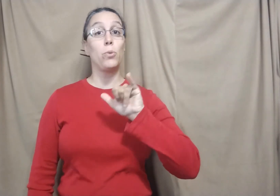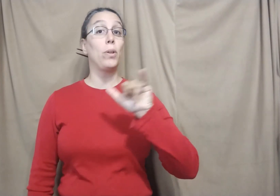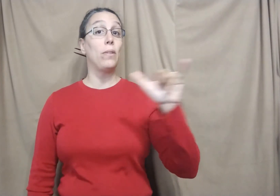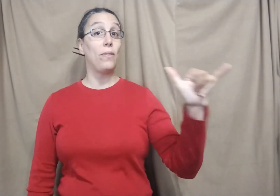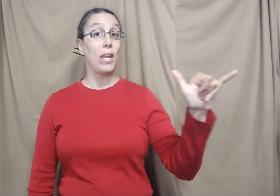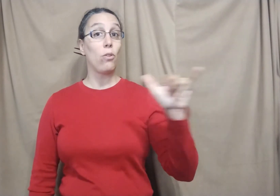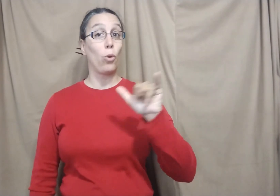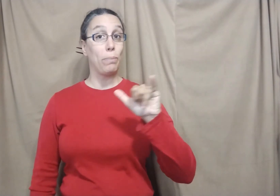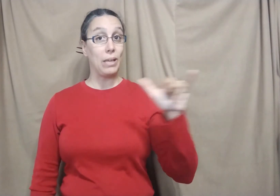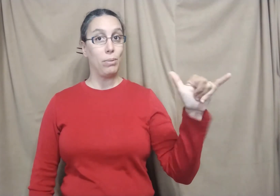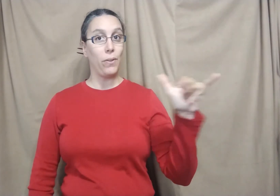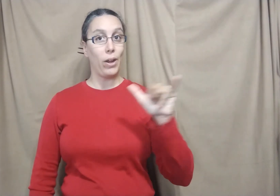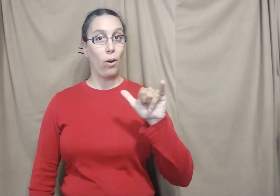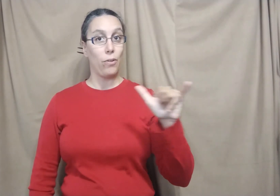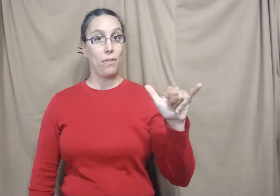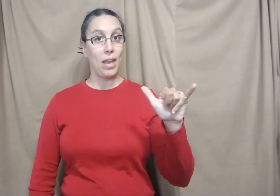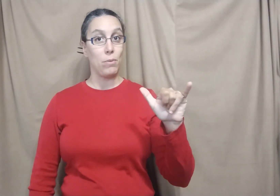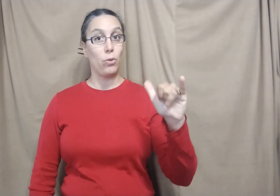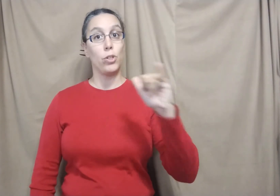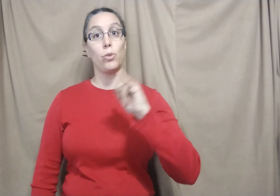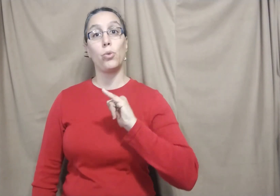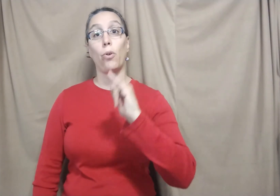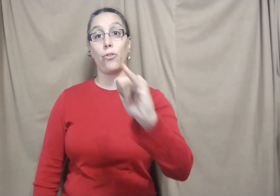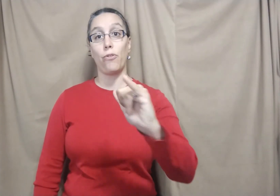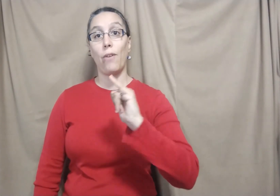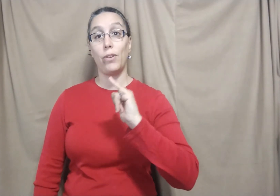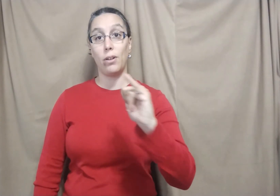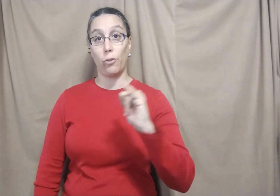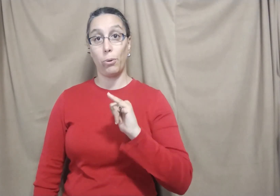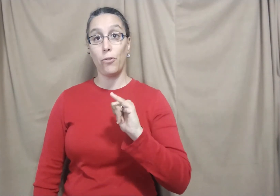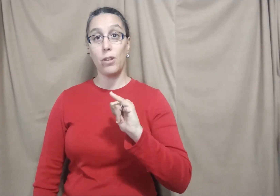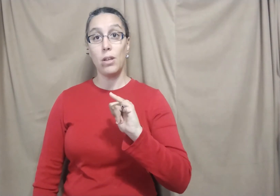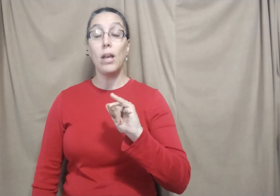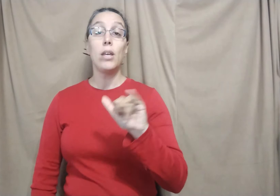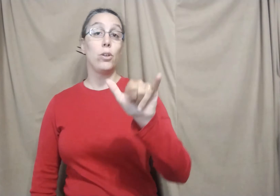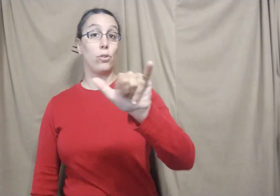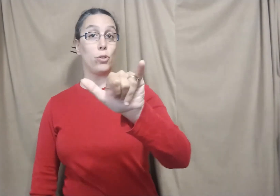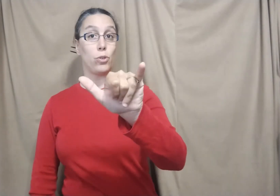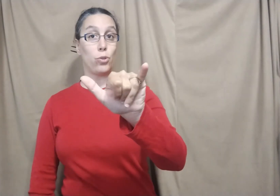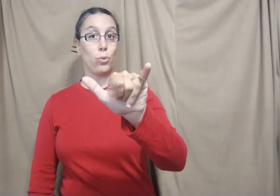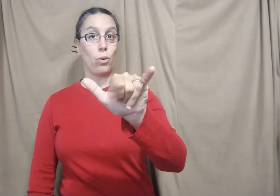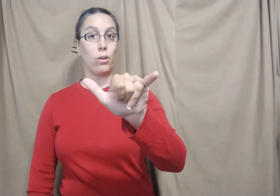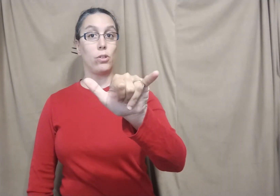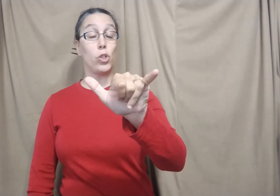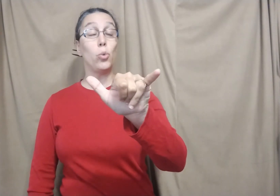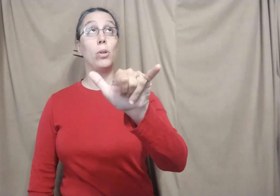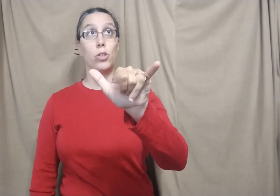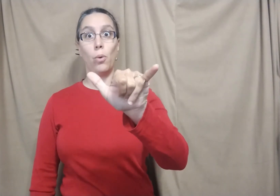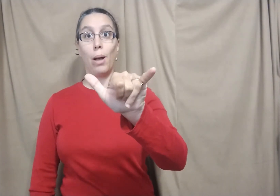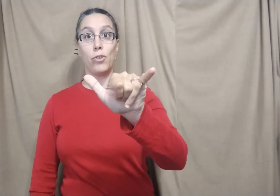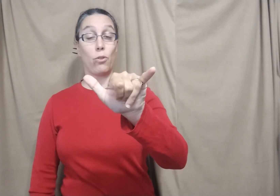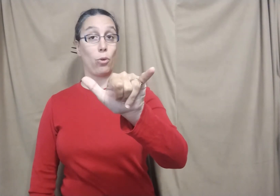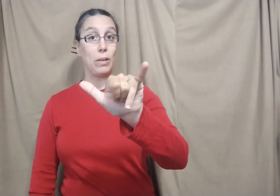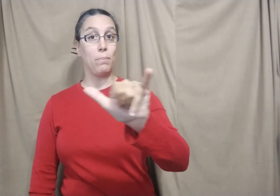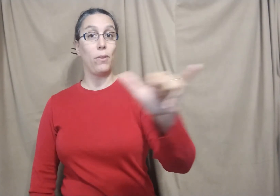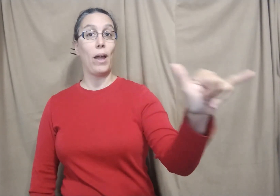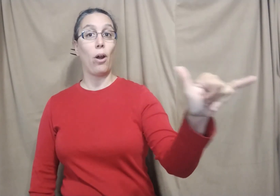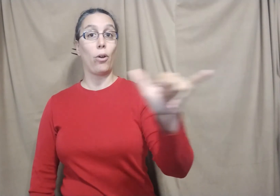the things or people that are the same. You can do it towards yourself and another person. You can do it to objects or people that are somewhere